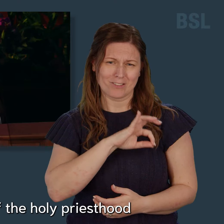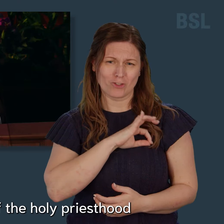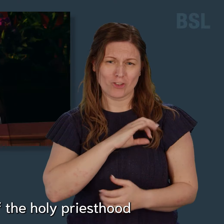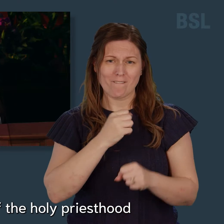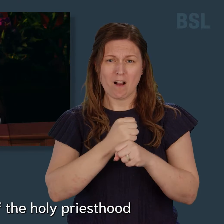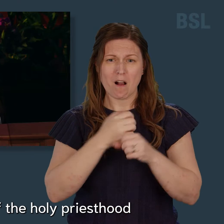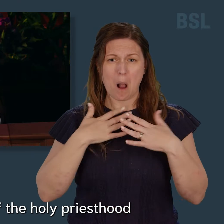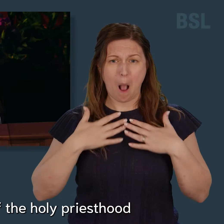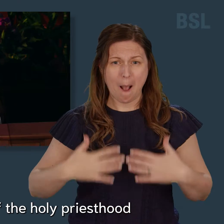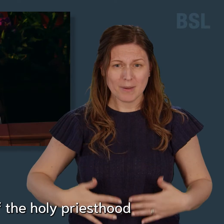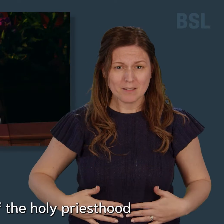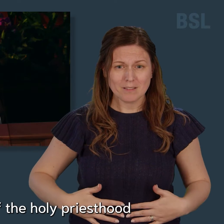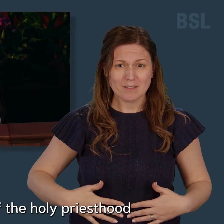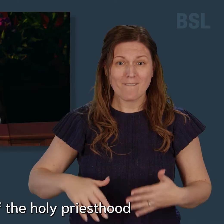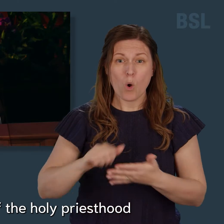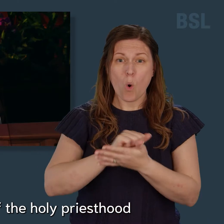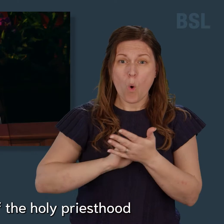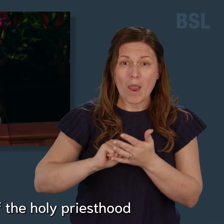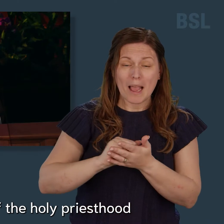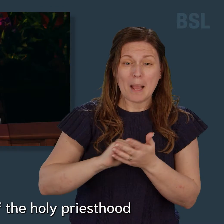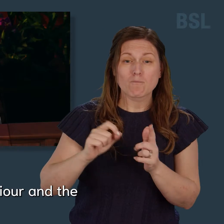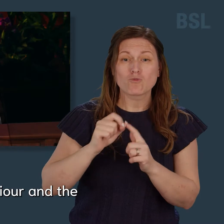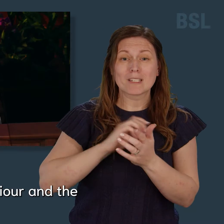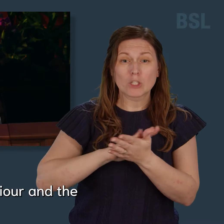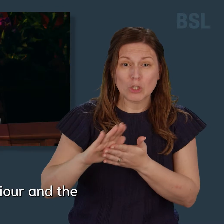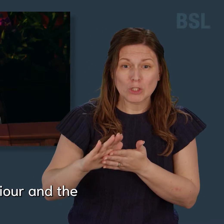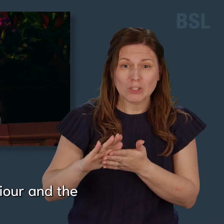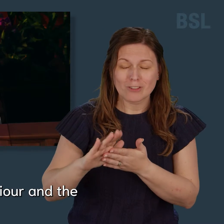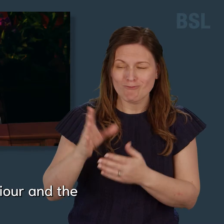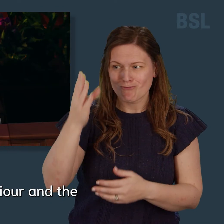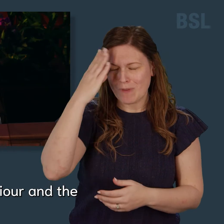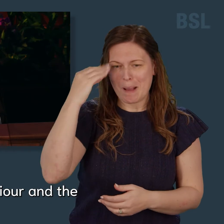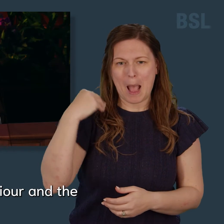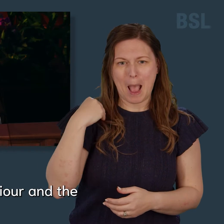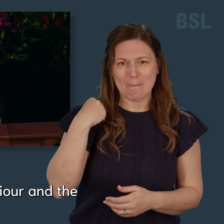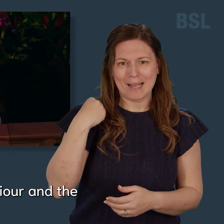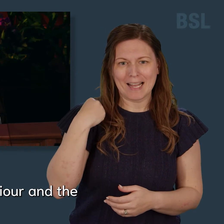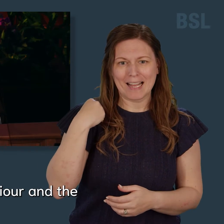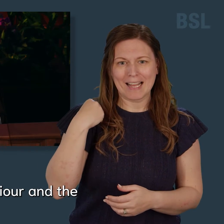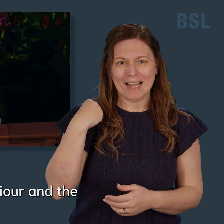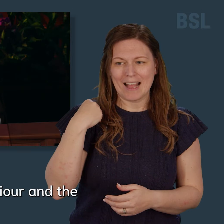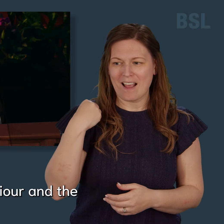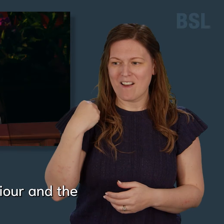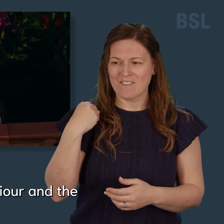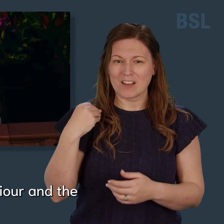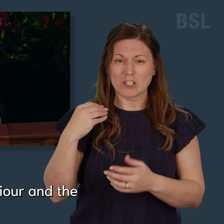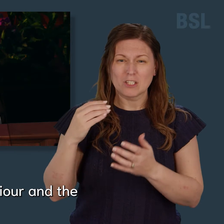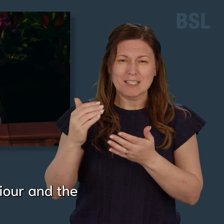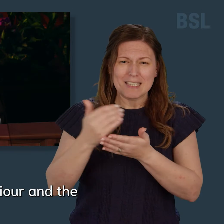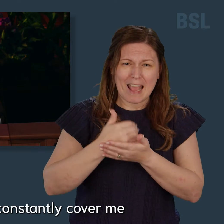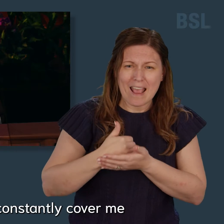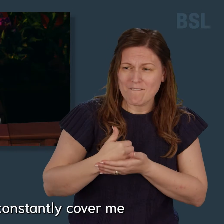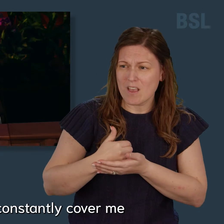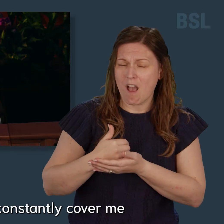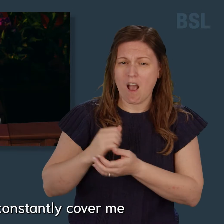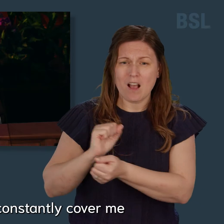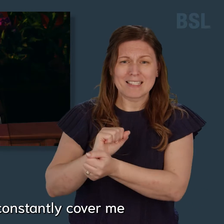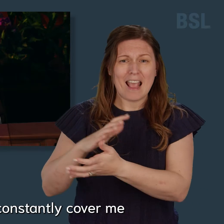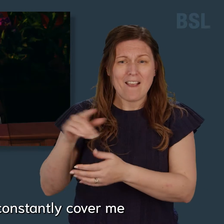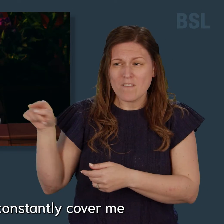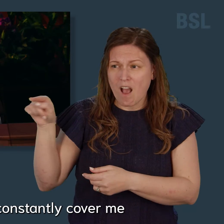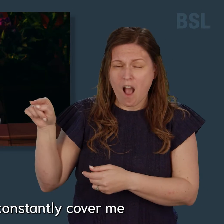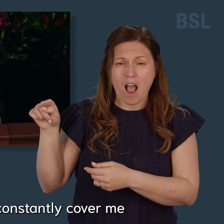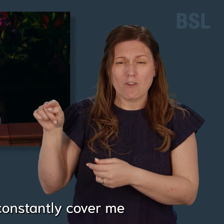privilege of wearing the garment of the holy priesthood to remind me that the Savior and the blessings of his